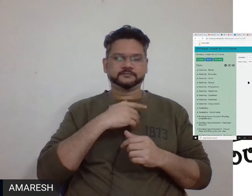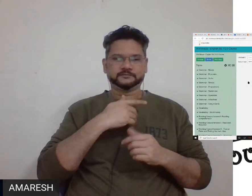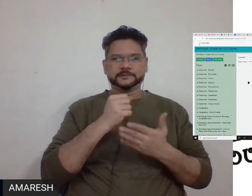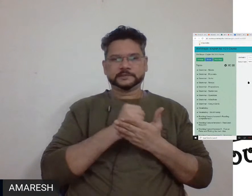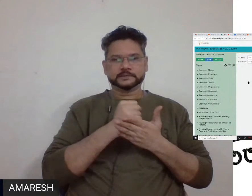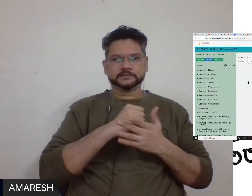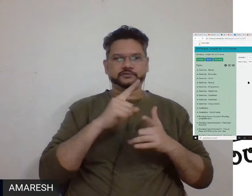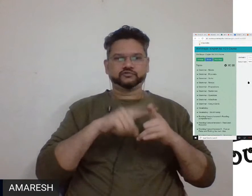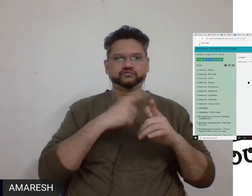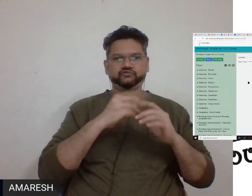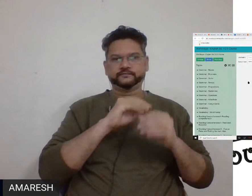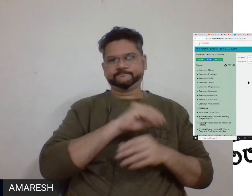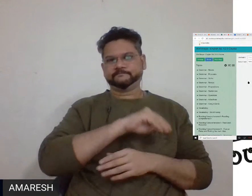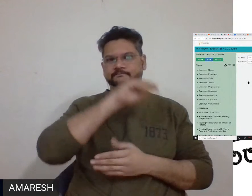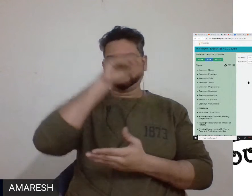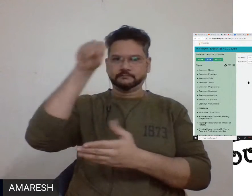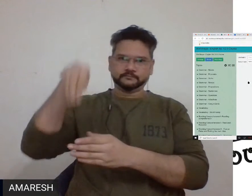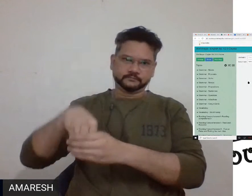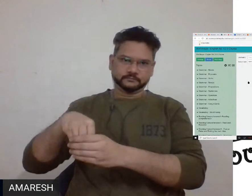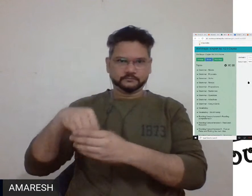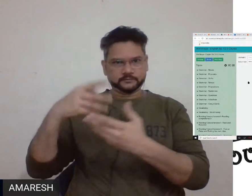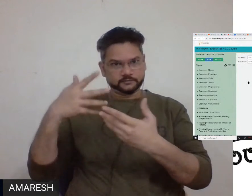companies, one of the major